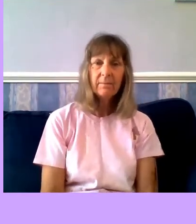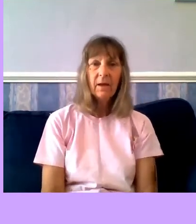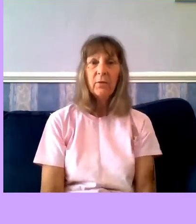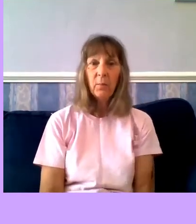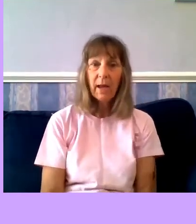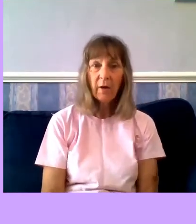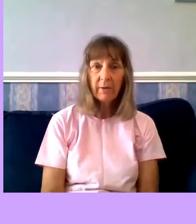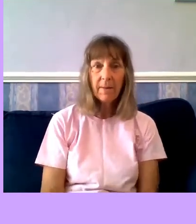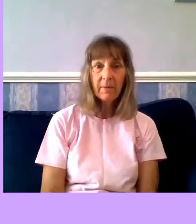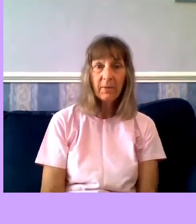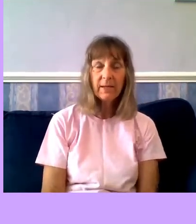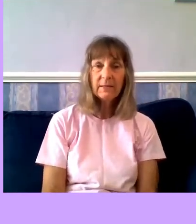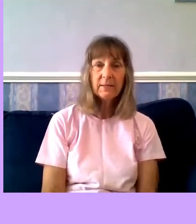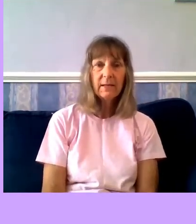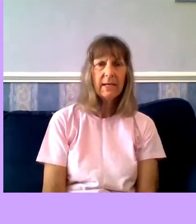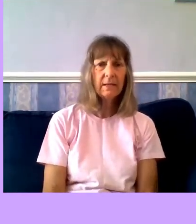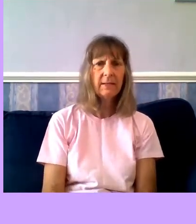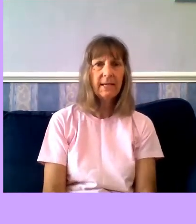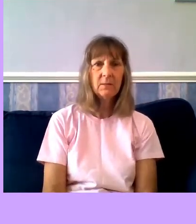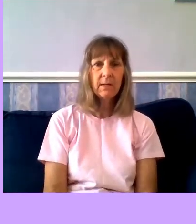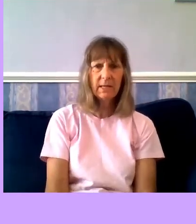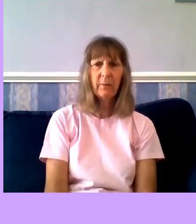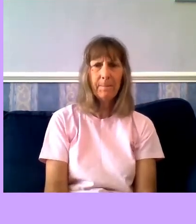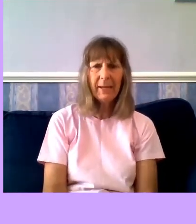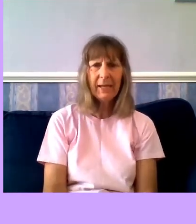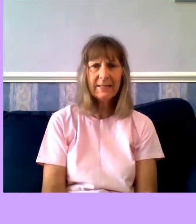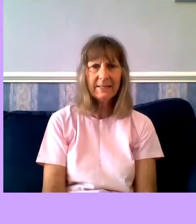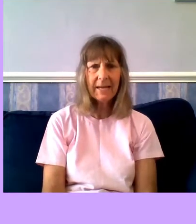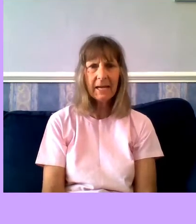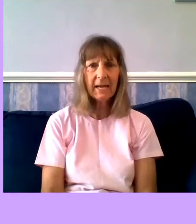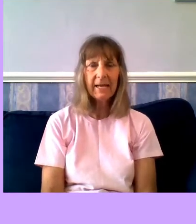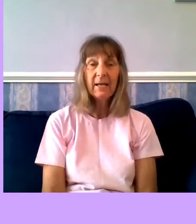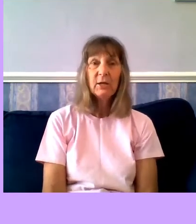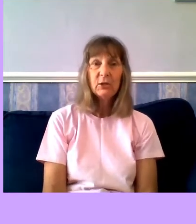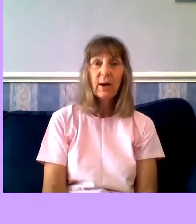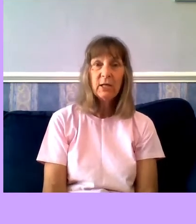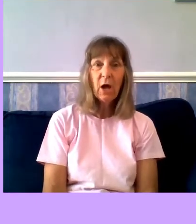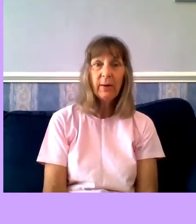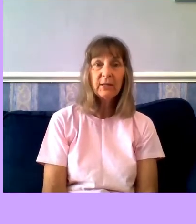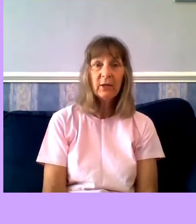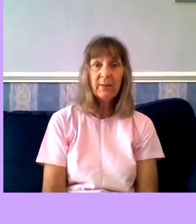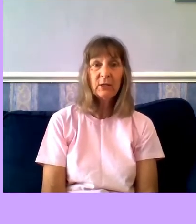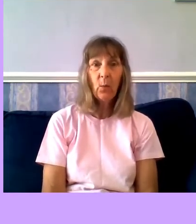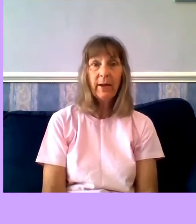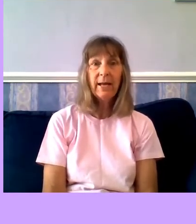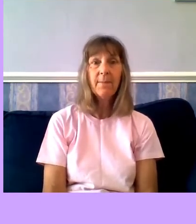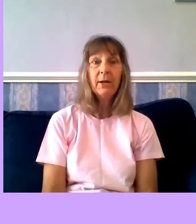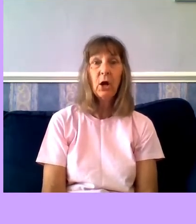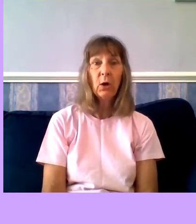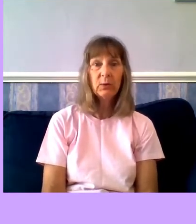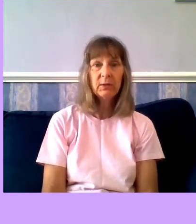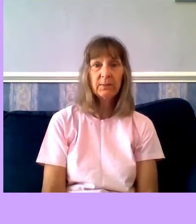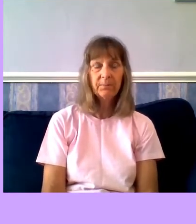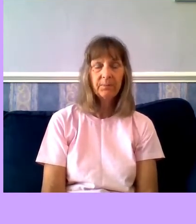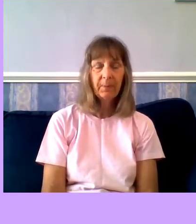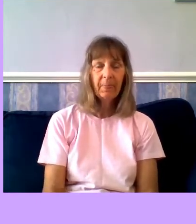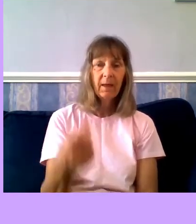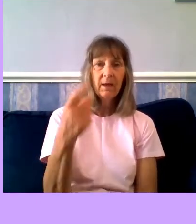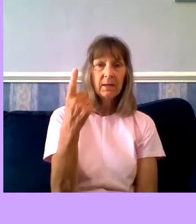Pink. The way I remember this is I say to myself, pinky stinky. So I know it's going to be somewhere near my